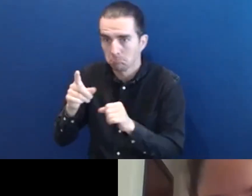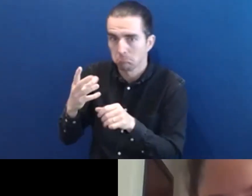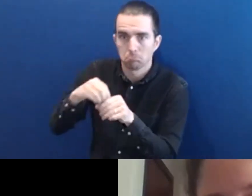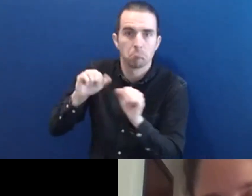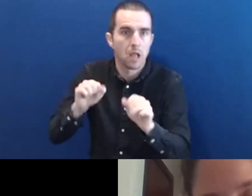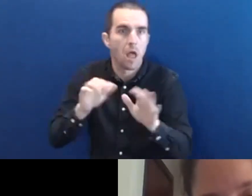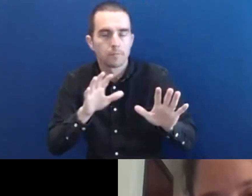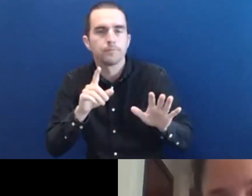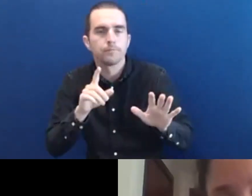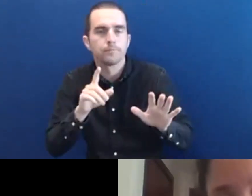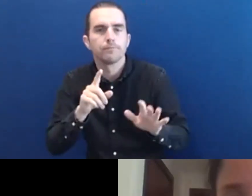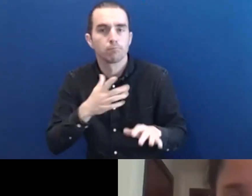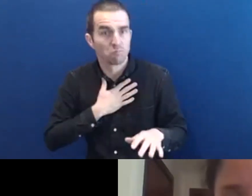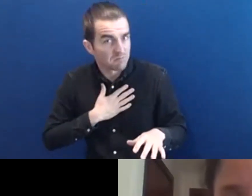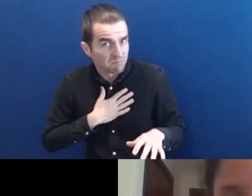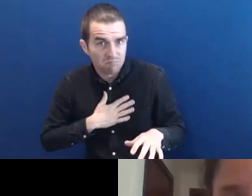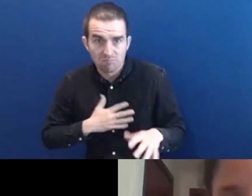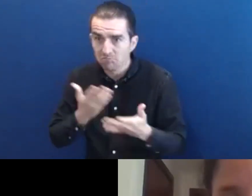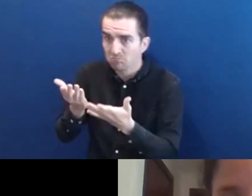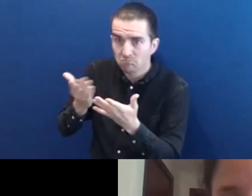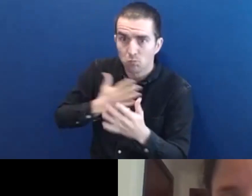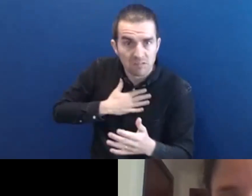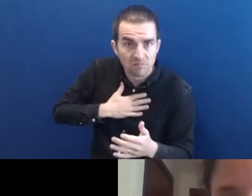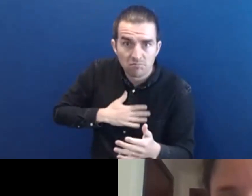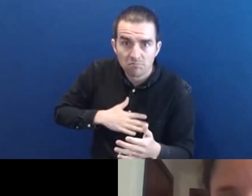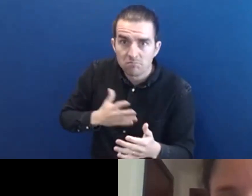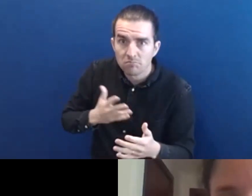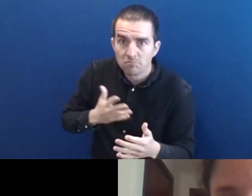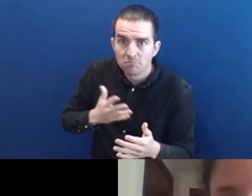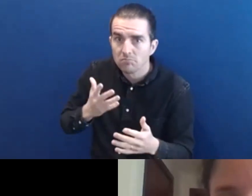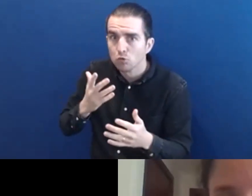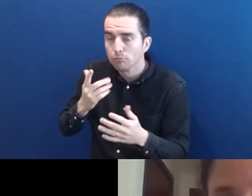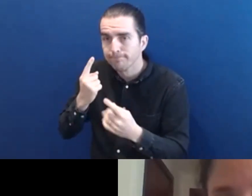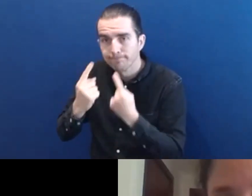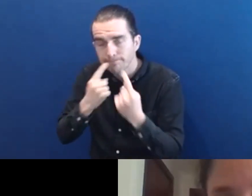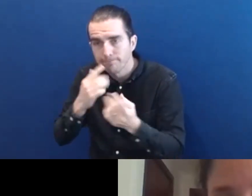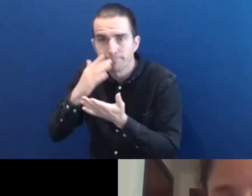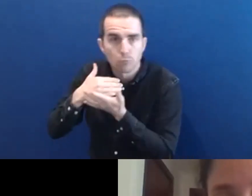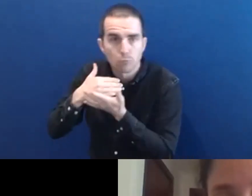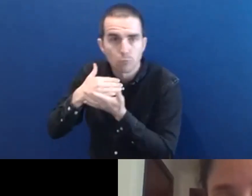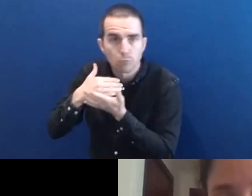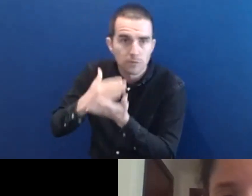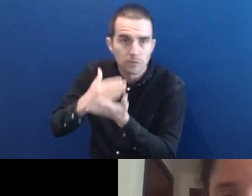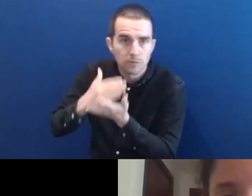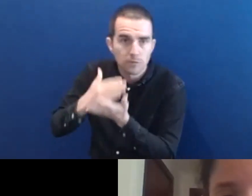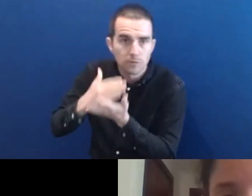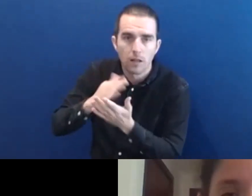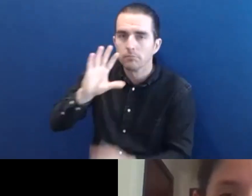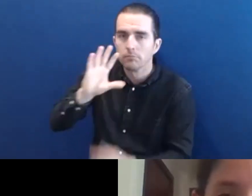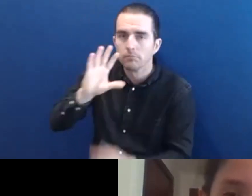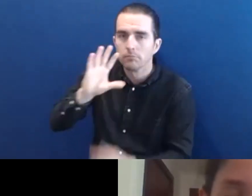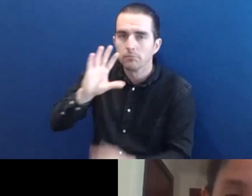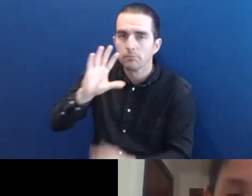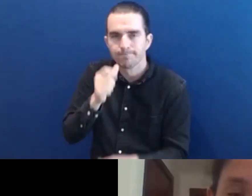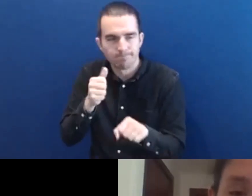in working together with the social justice movement, and then we'll move to the questions. Yes, thank you